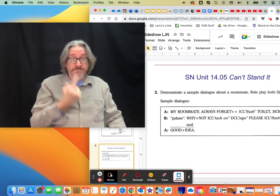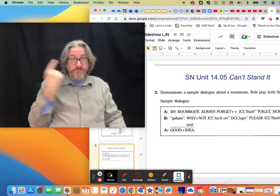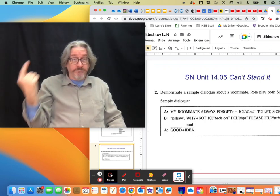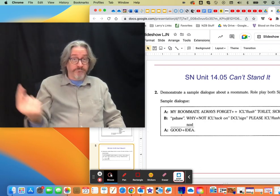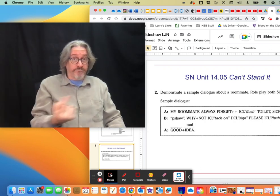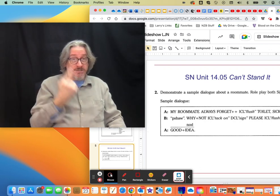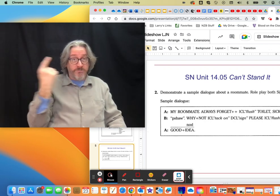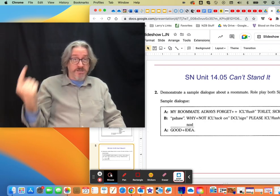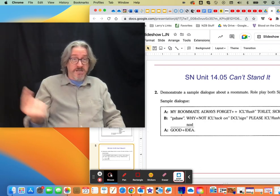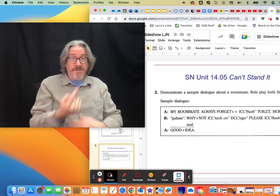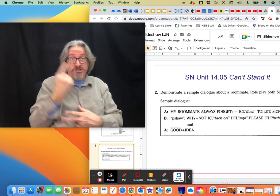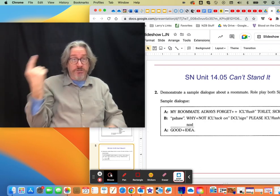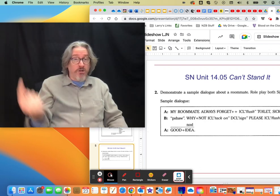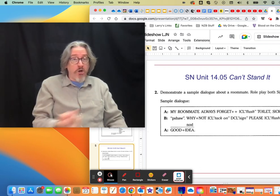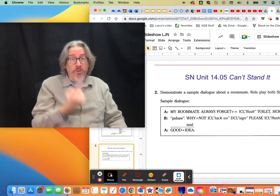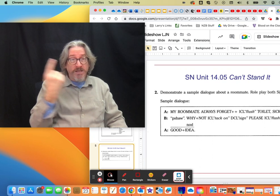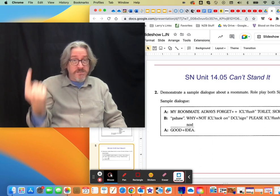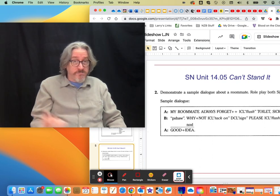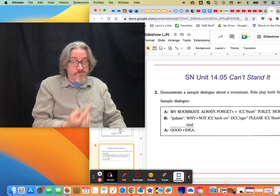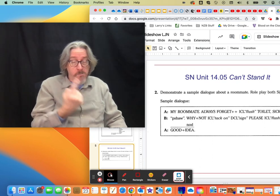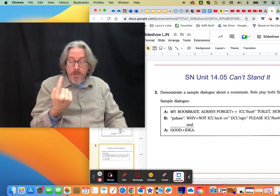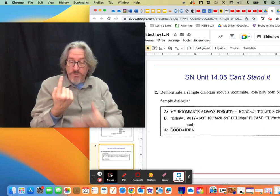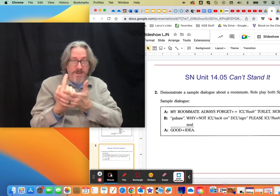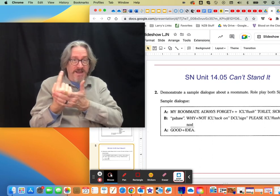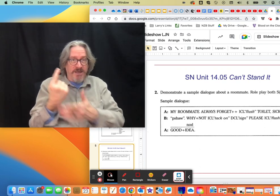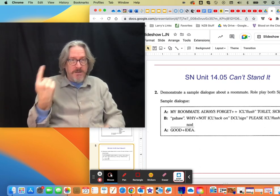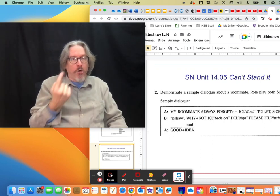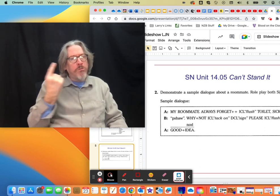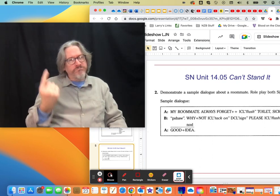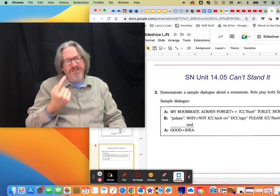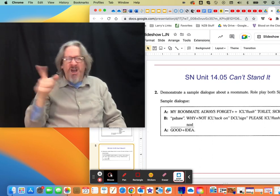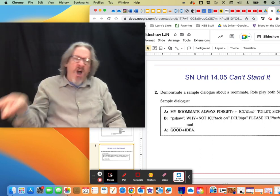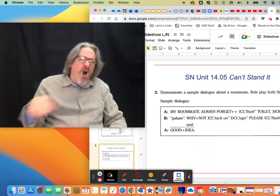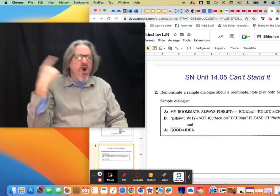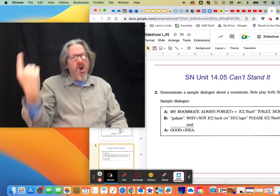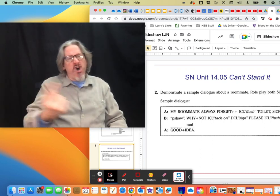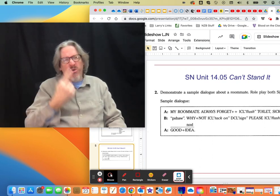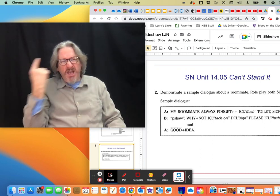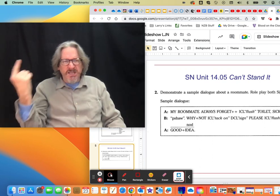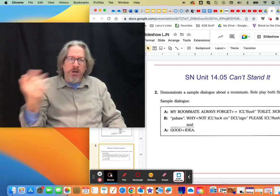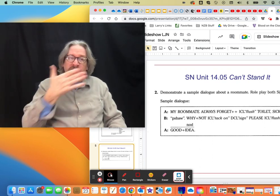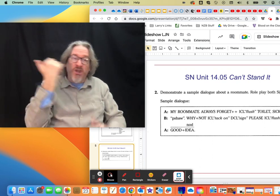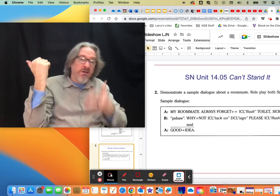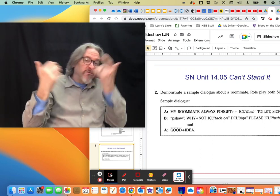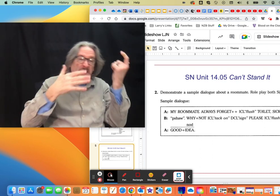always. It's a nice big circle, always. With the back of the hand.